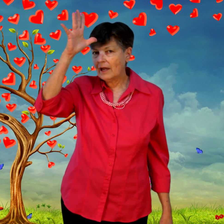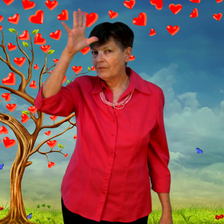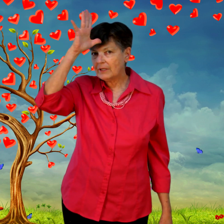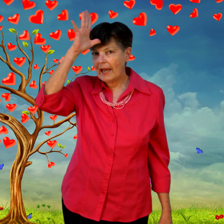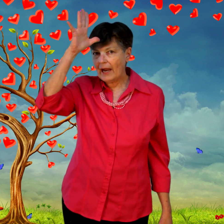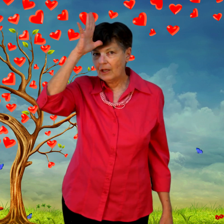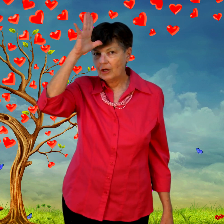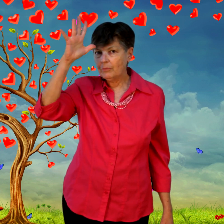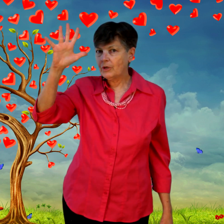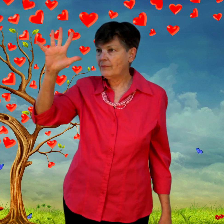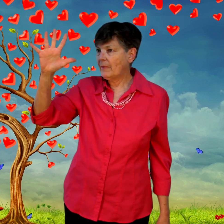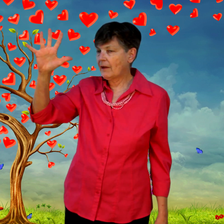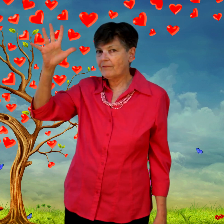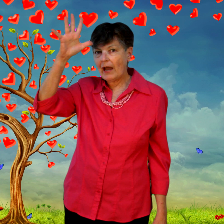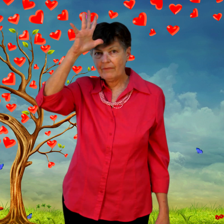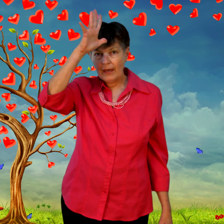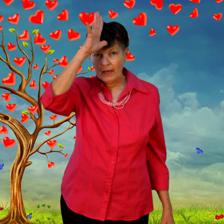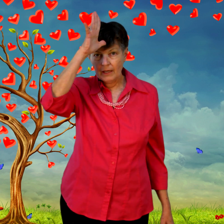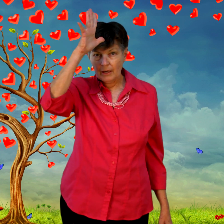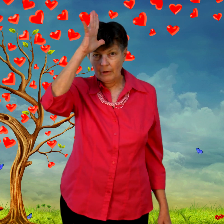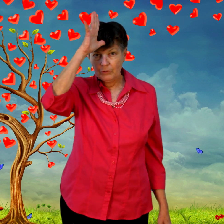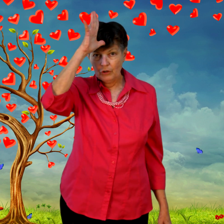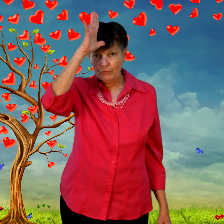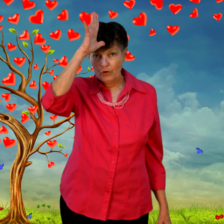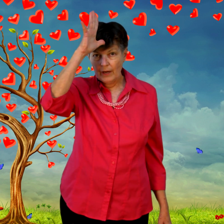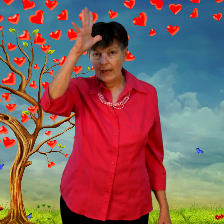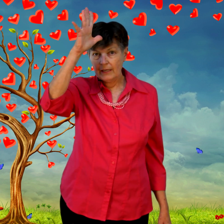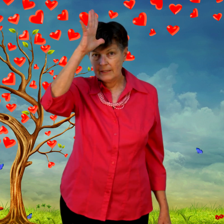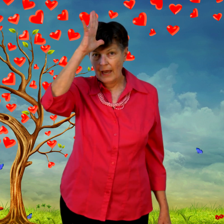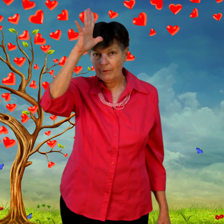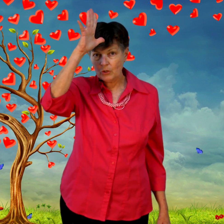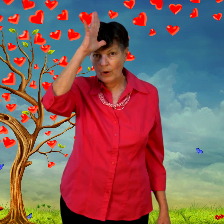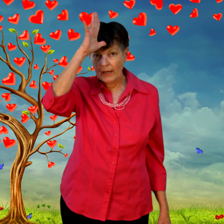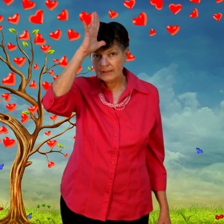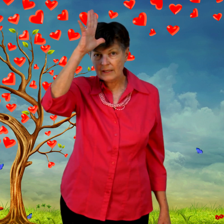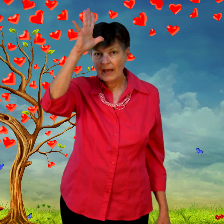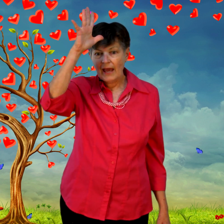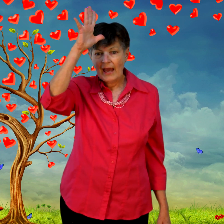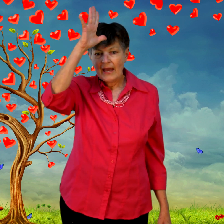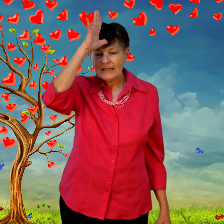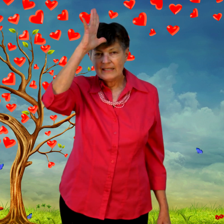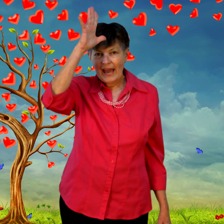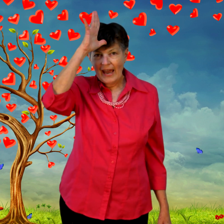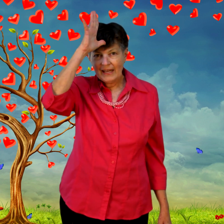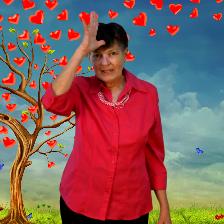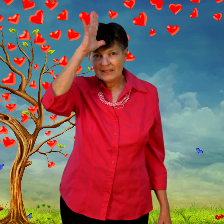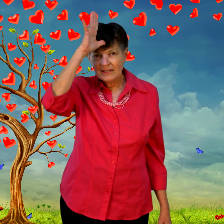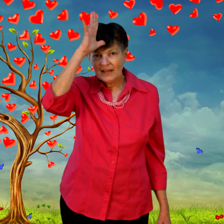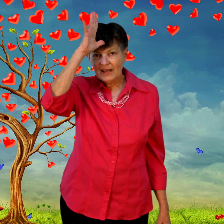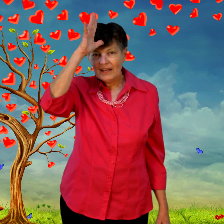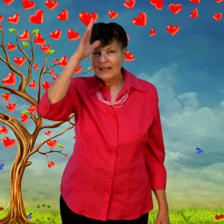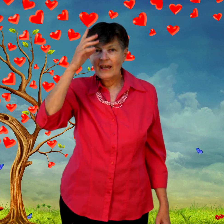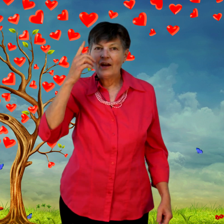for daddy. You're going to make a 5 hand and come up to your forehead and tap it twice. Daddies get